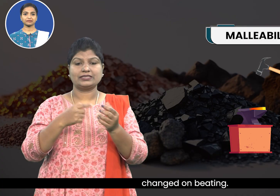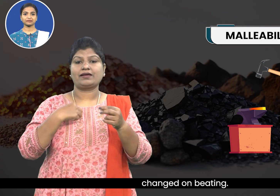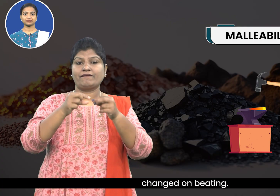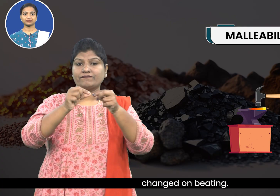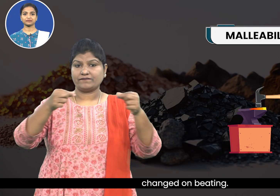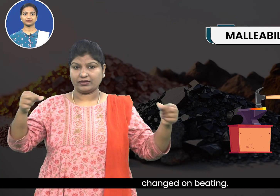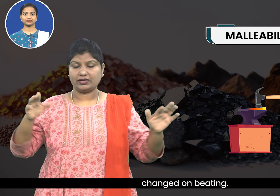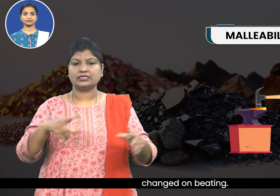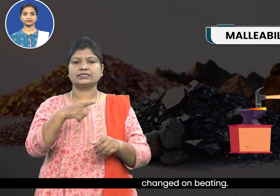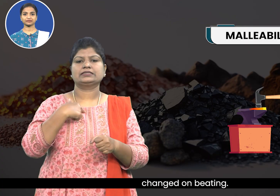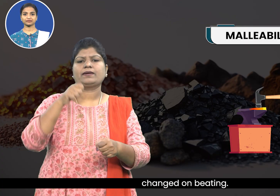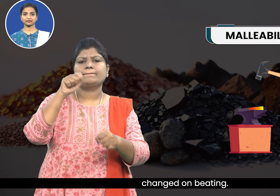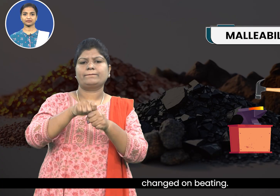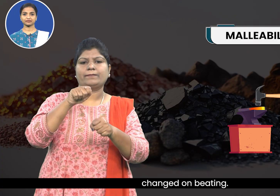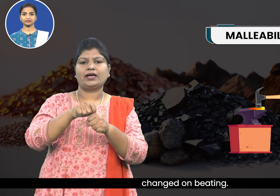beating.